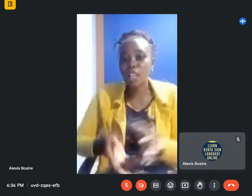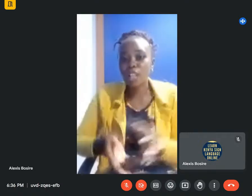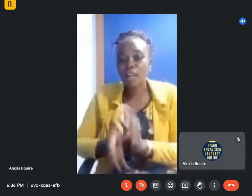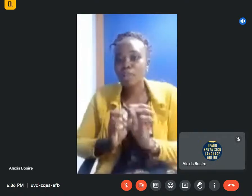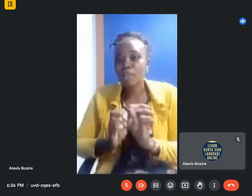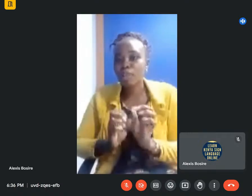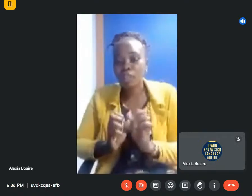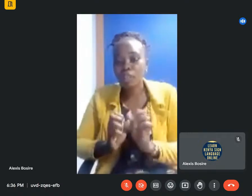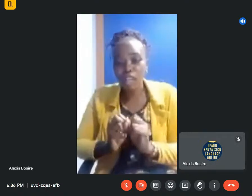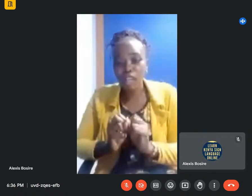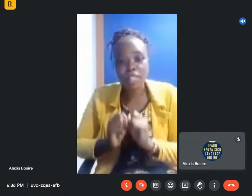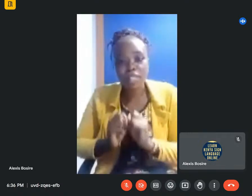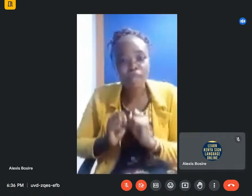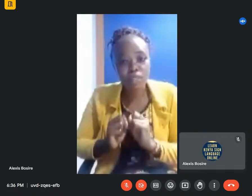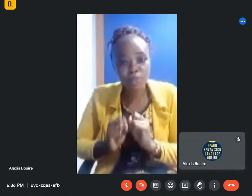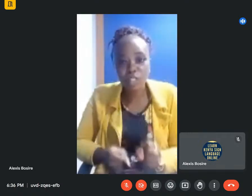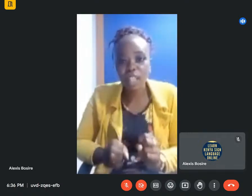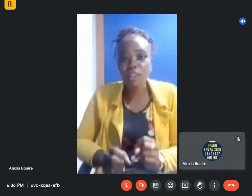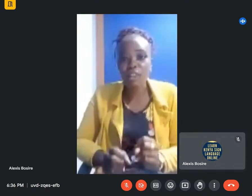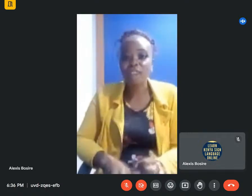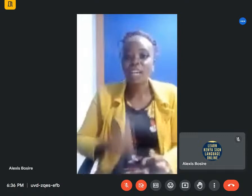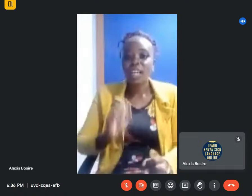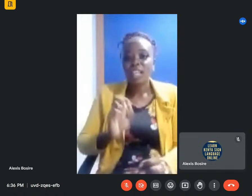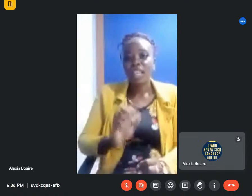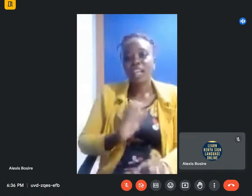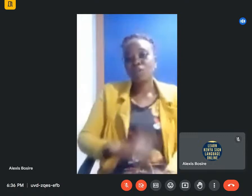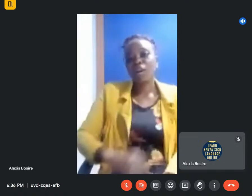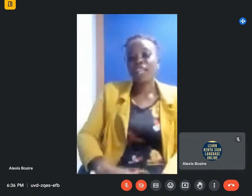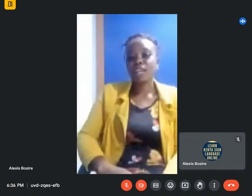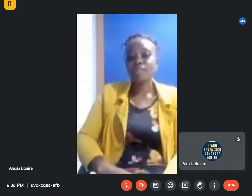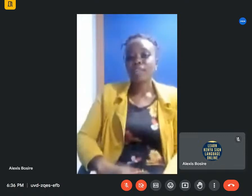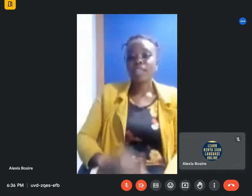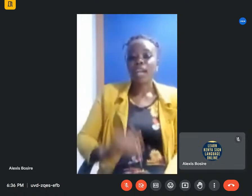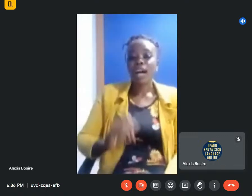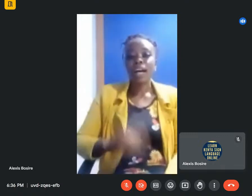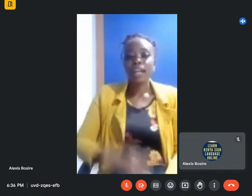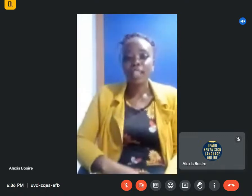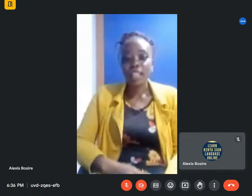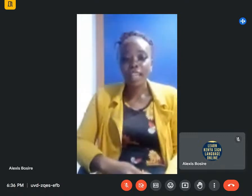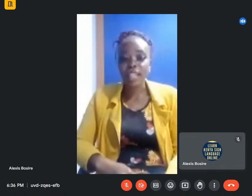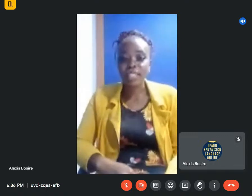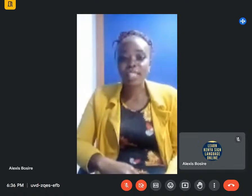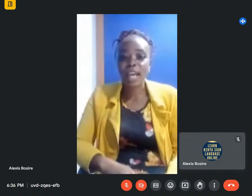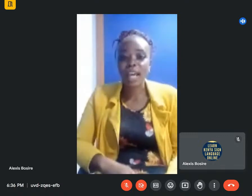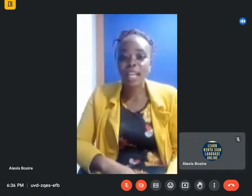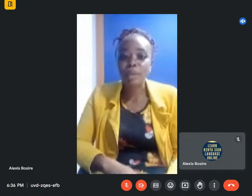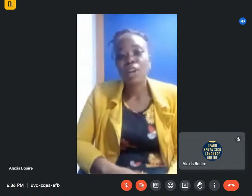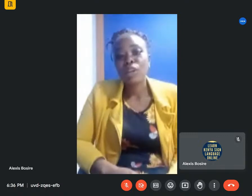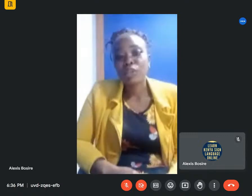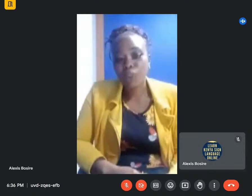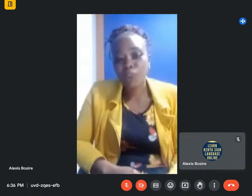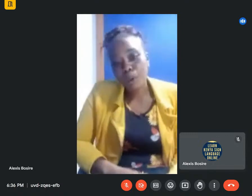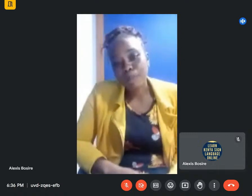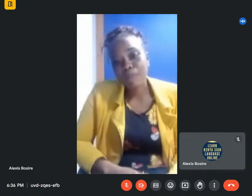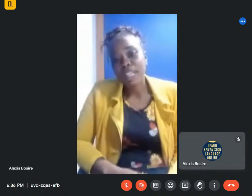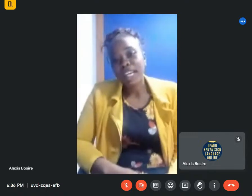look at something unique or something special that you have. That is where they get the sign name from.